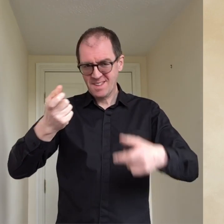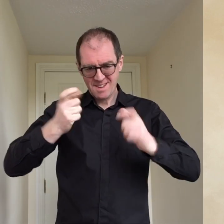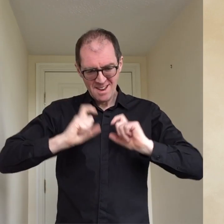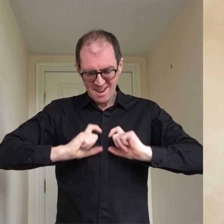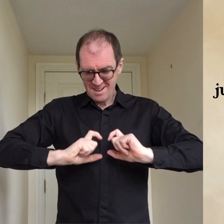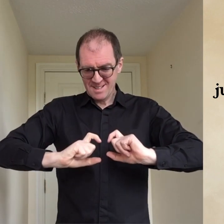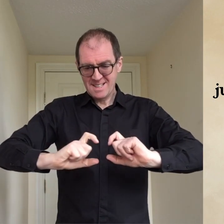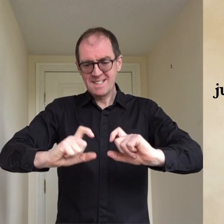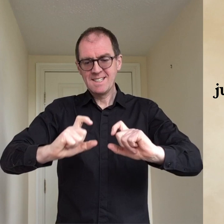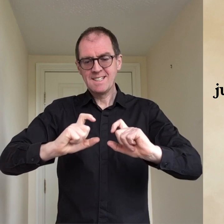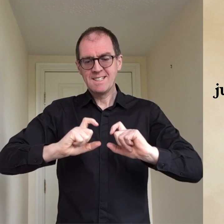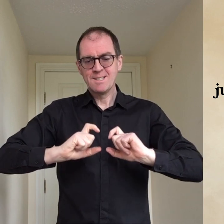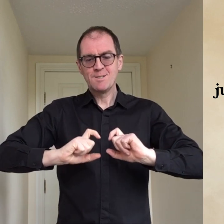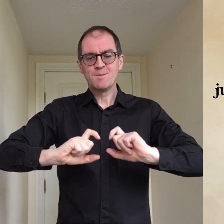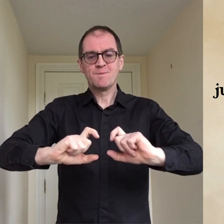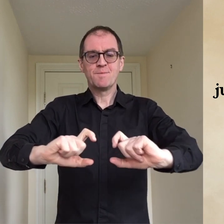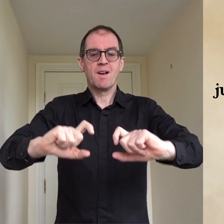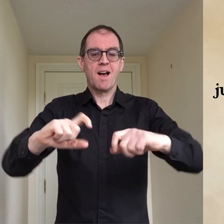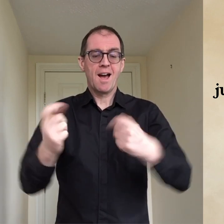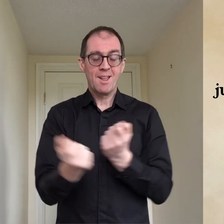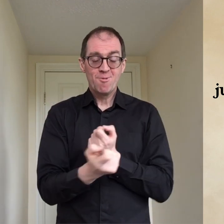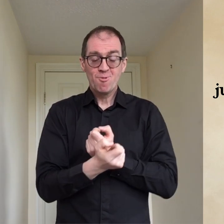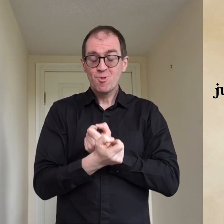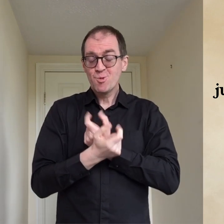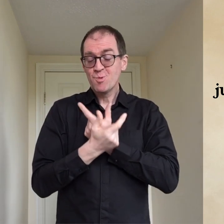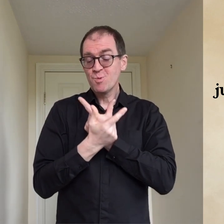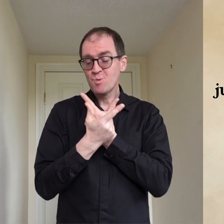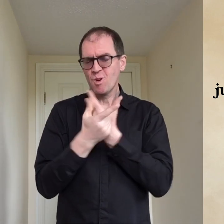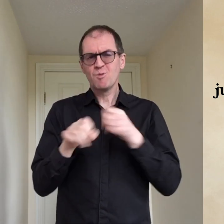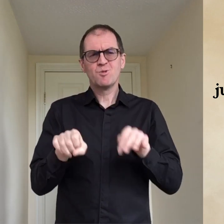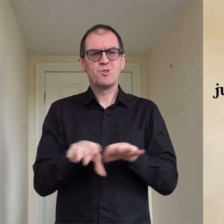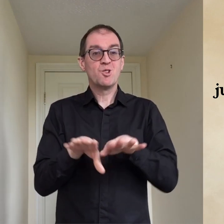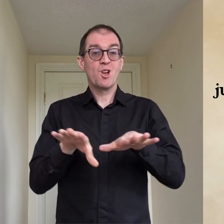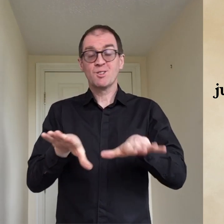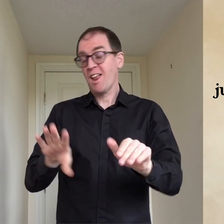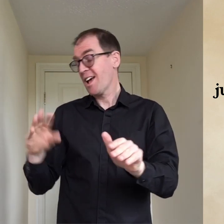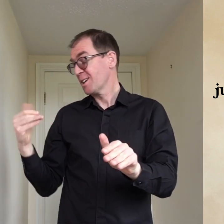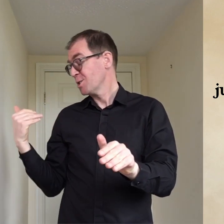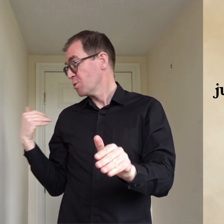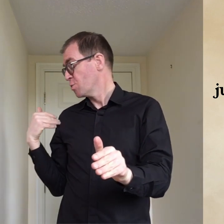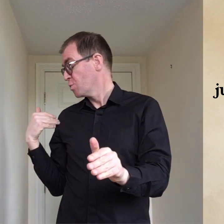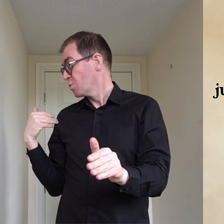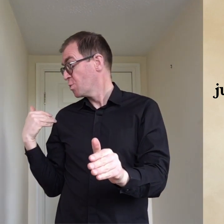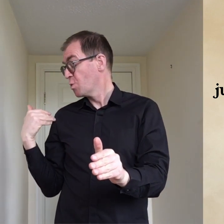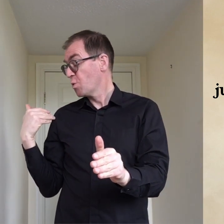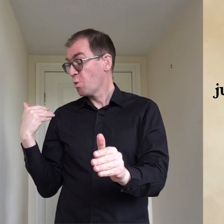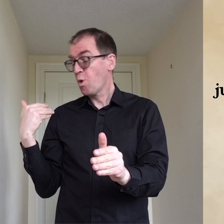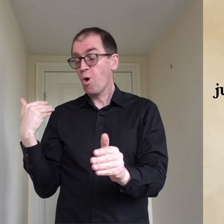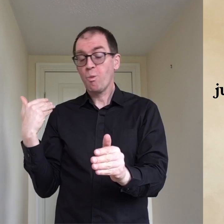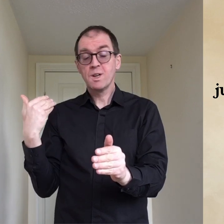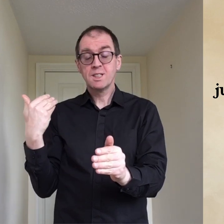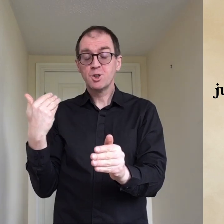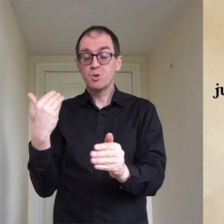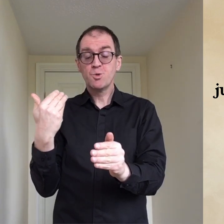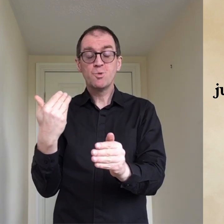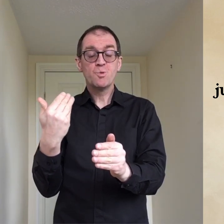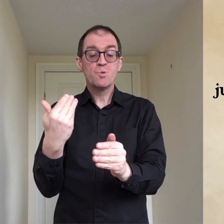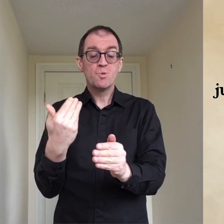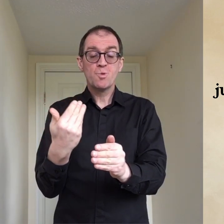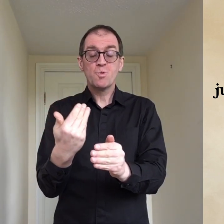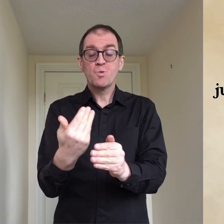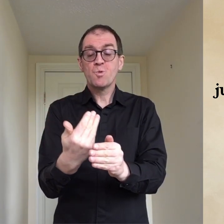day. Keep smiling through, just like you always